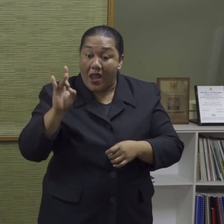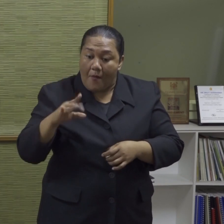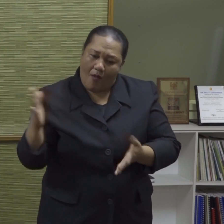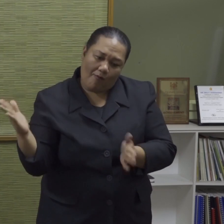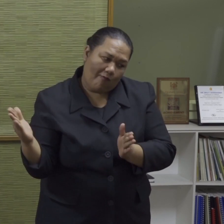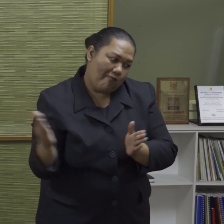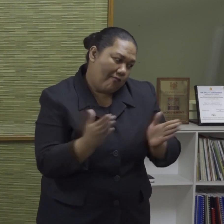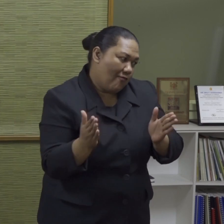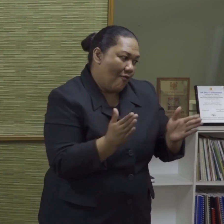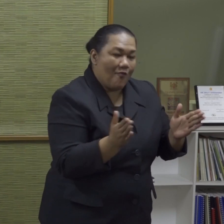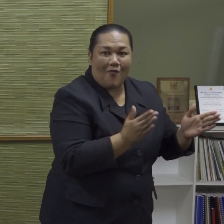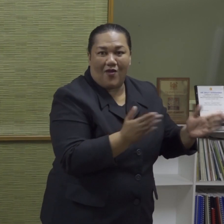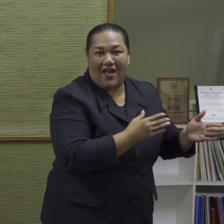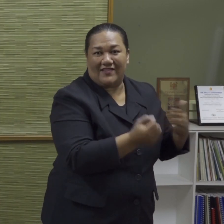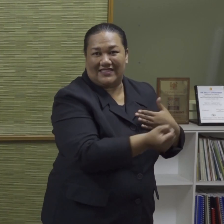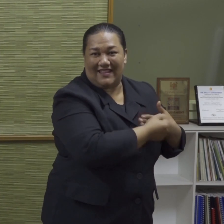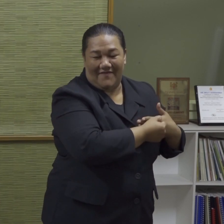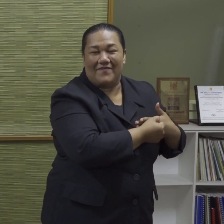their livestock